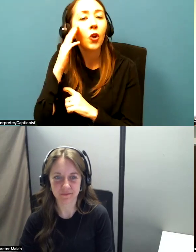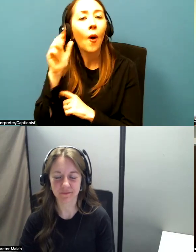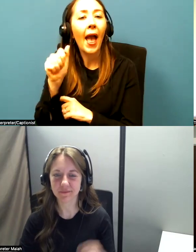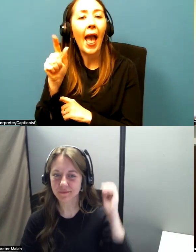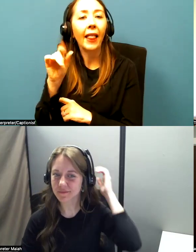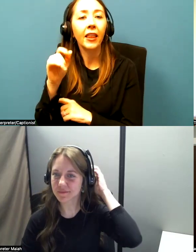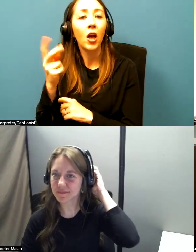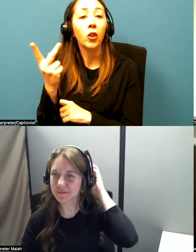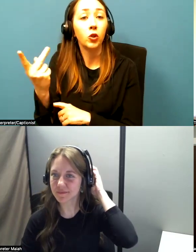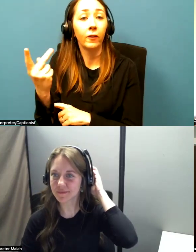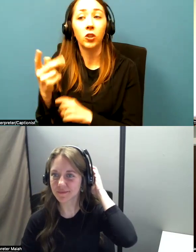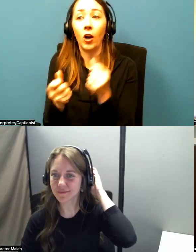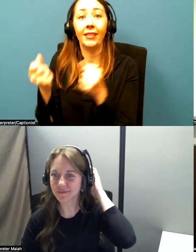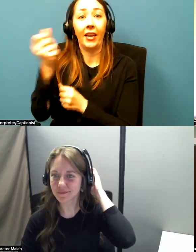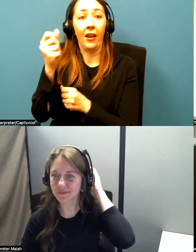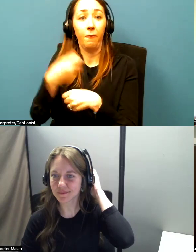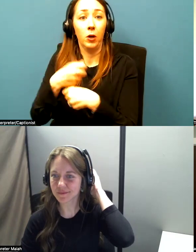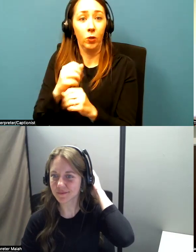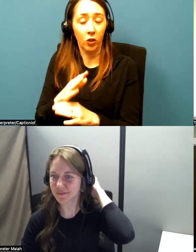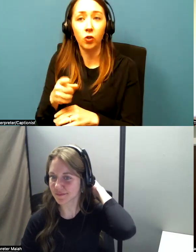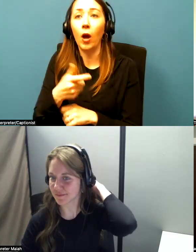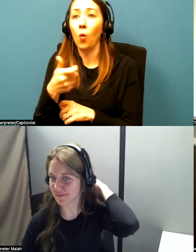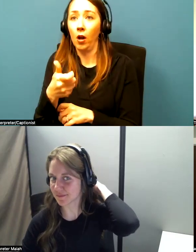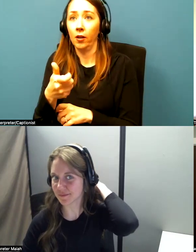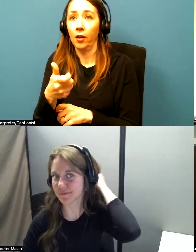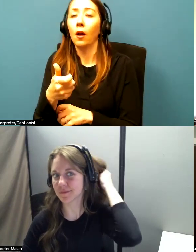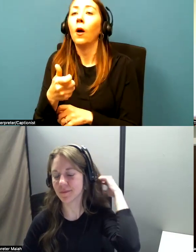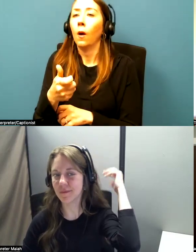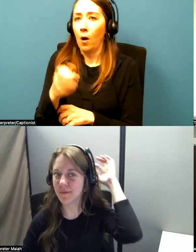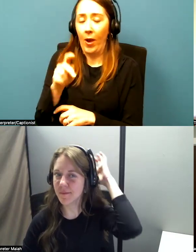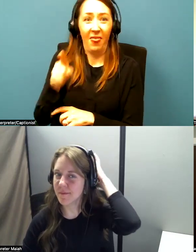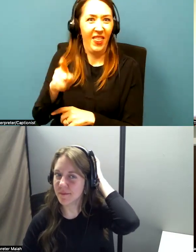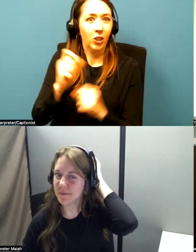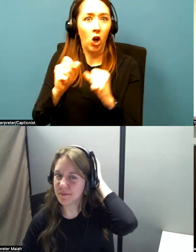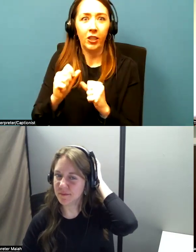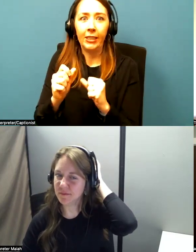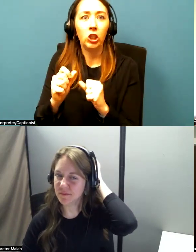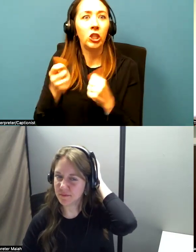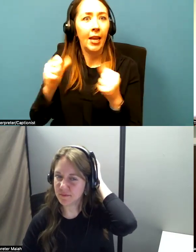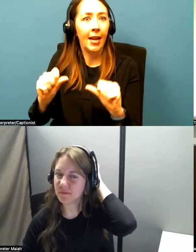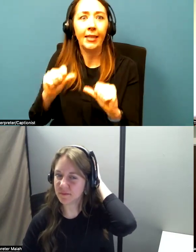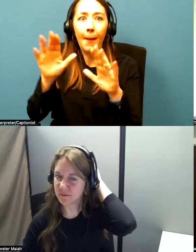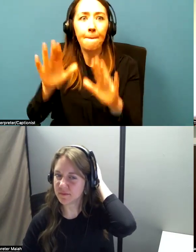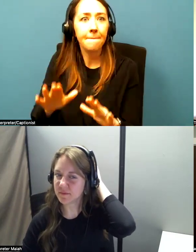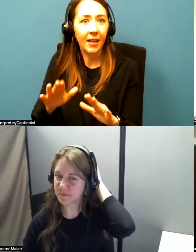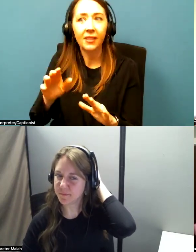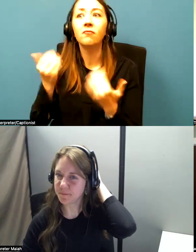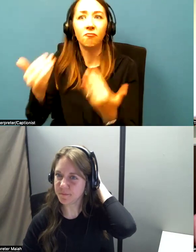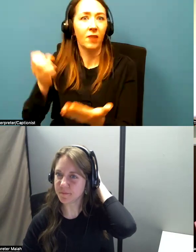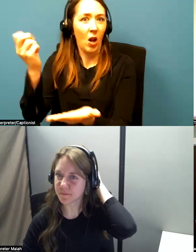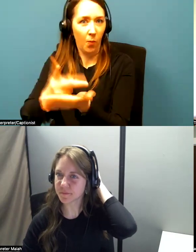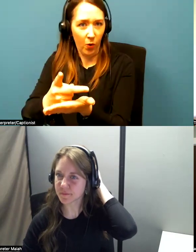when I watched his audition, I was like, okay, this audition's amazing. He's so good. We got him approved. And then I said,